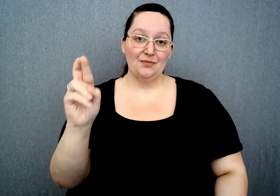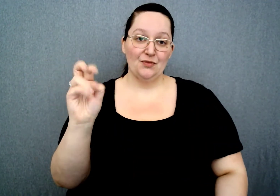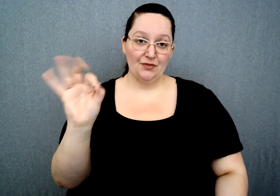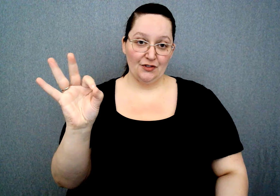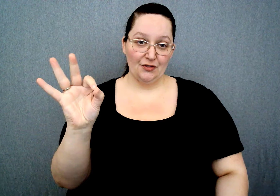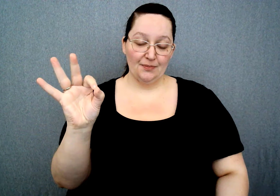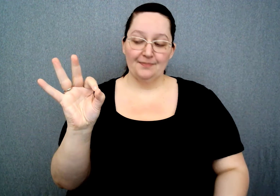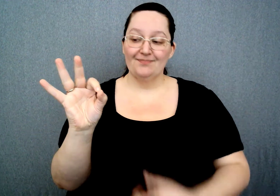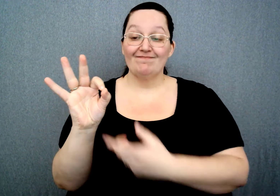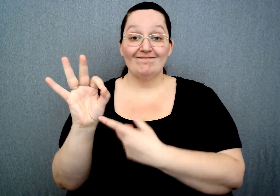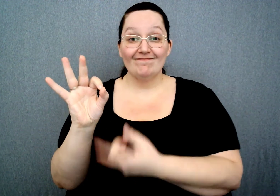Refrigerator.